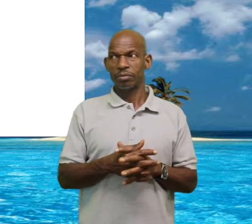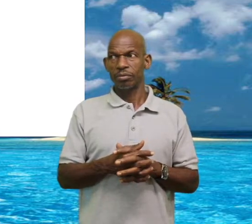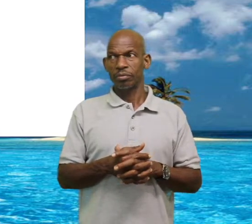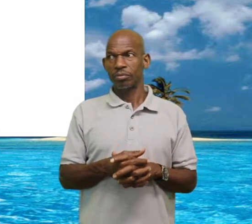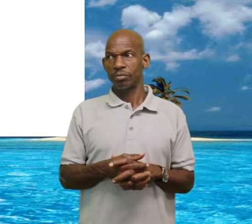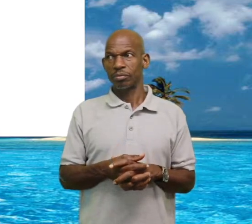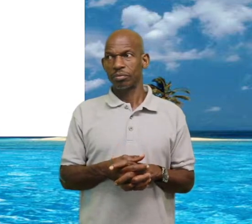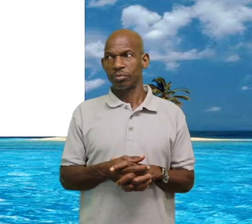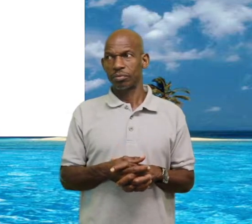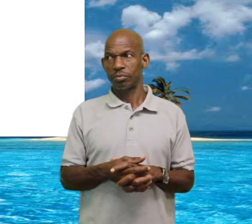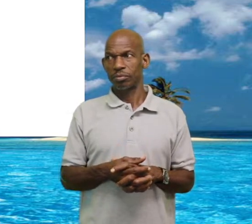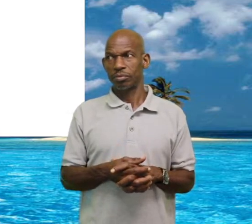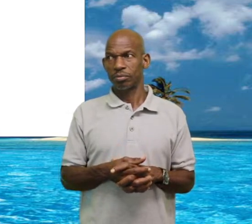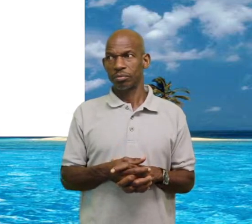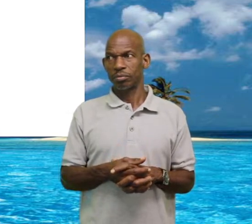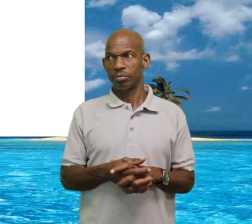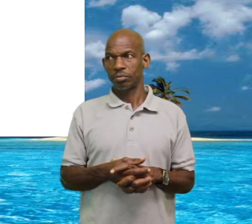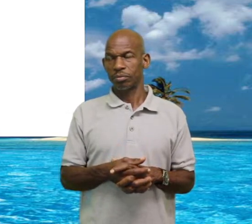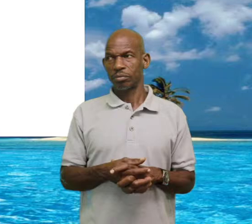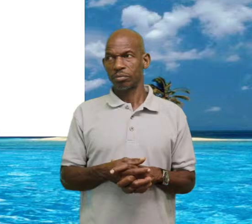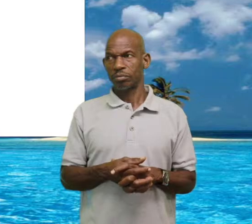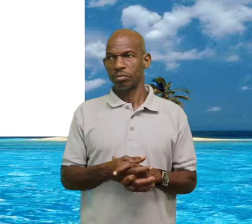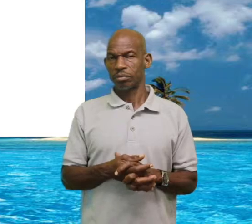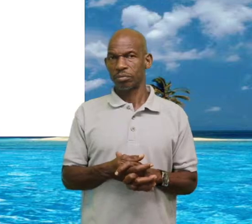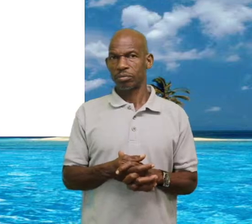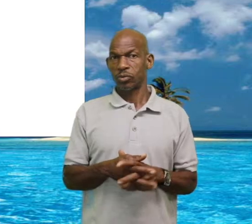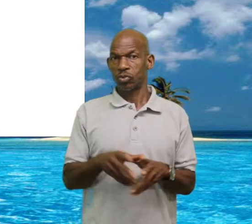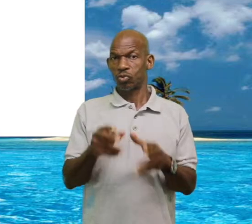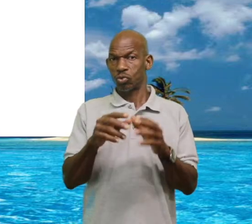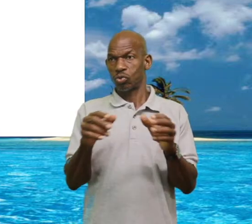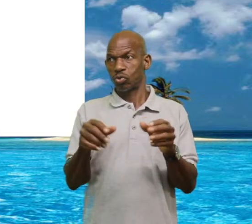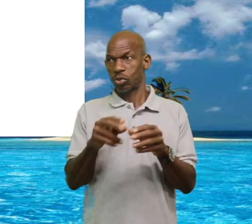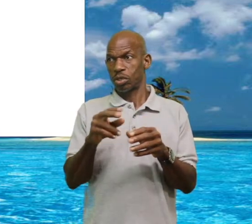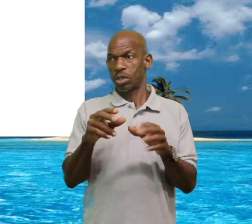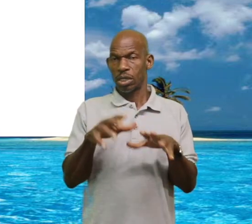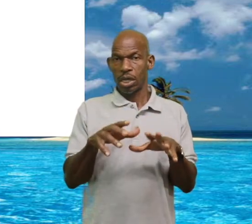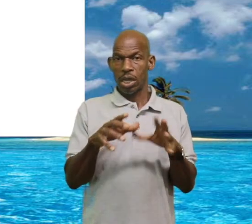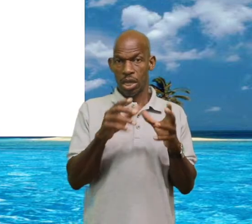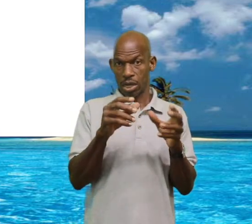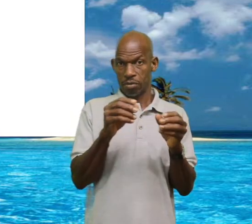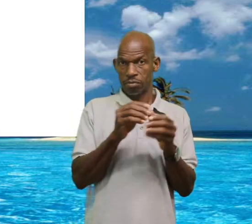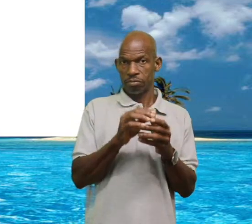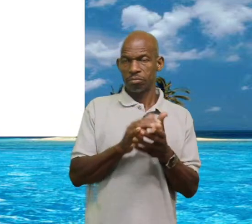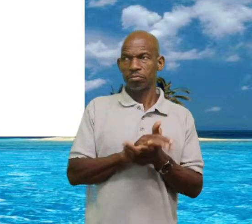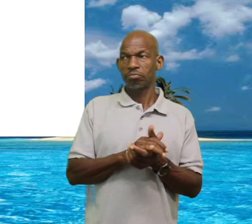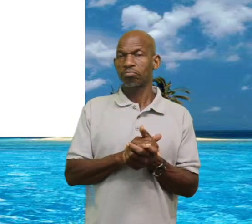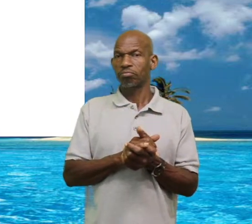the noun. And because it is used before the noun, we have to say an